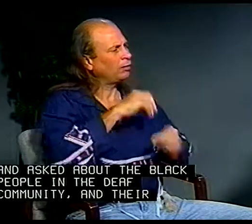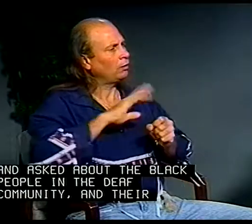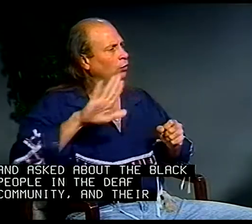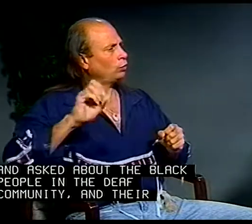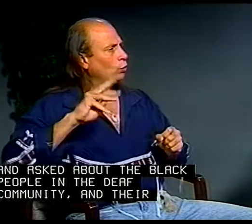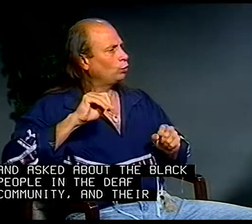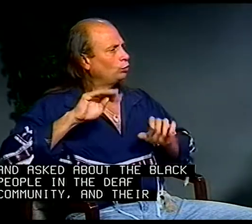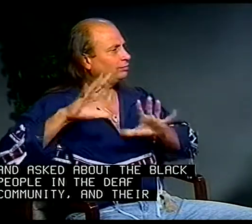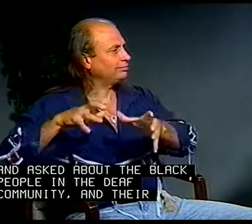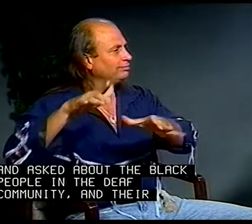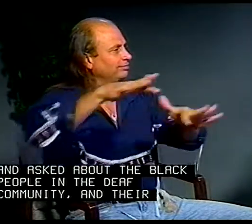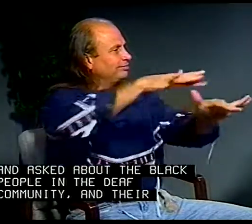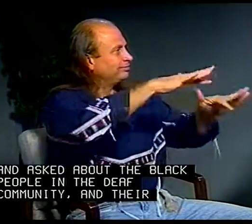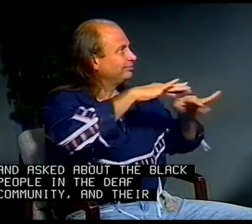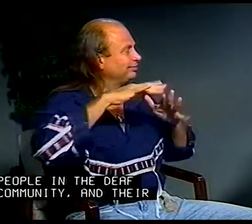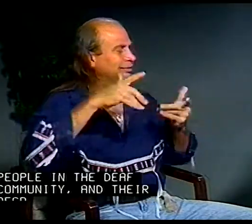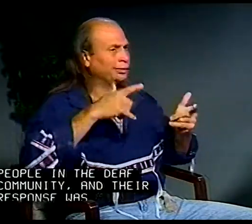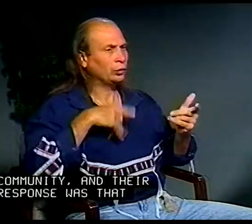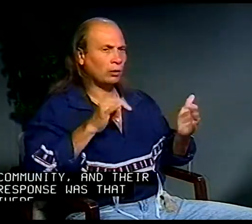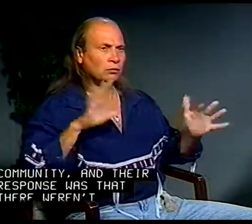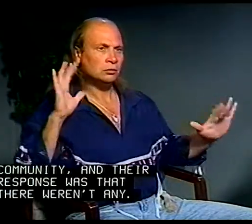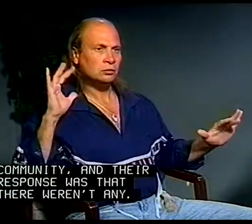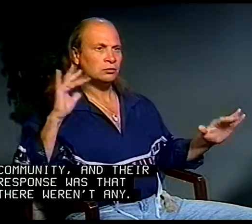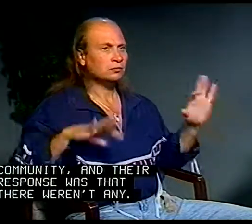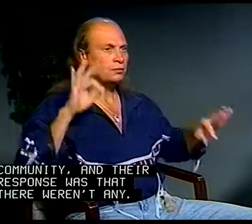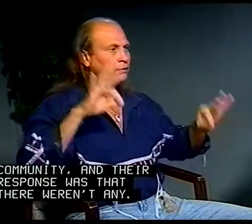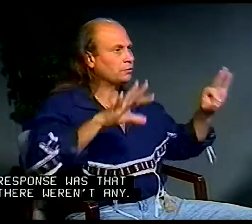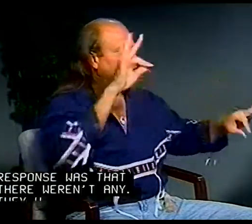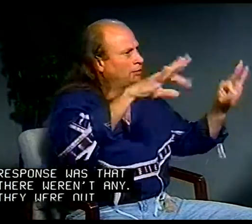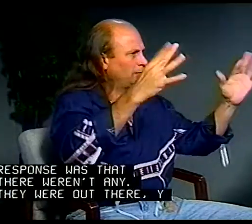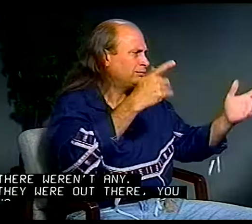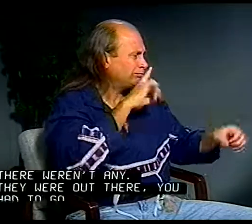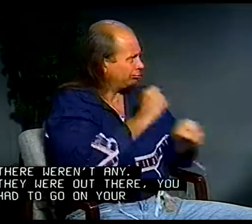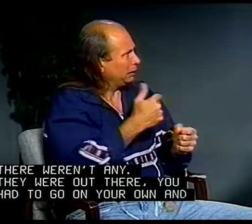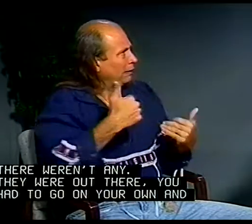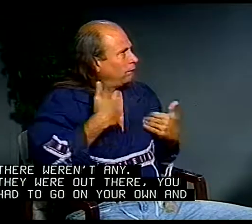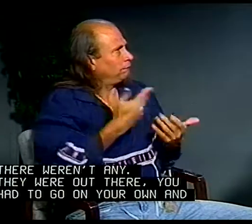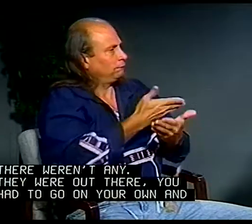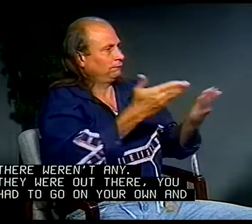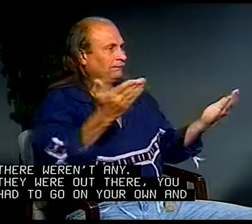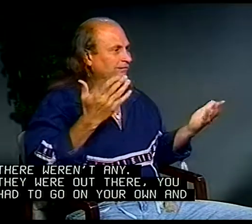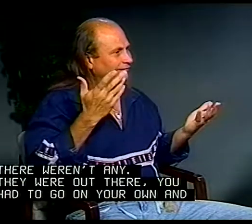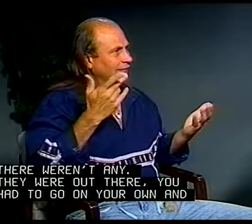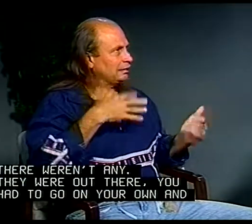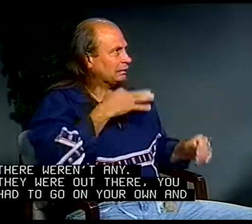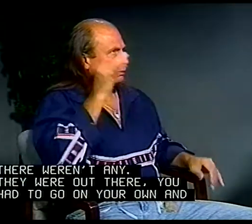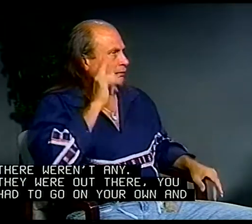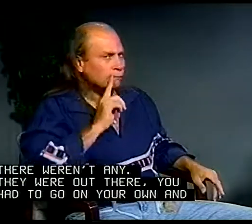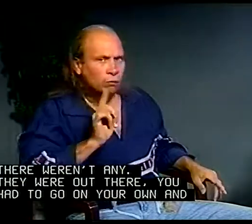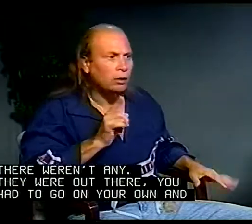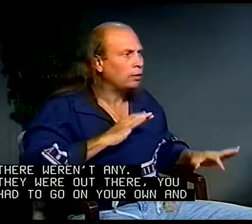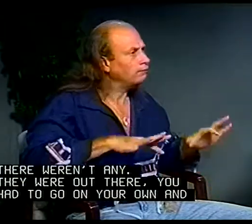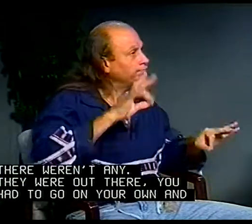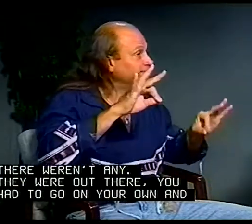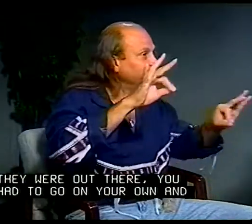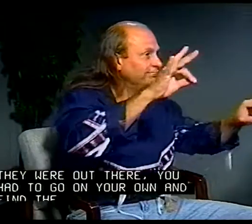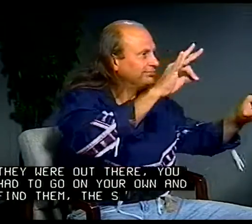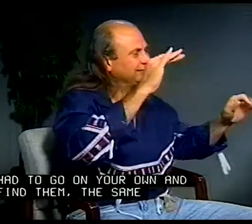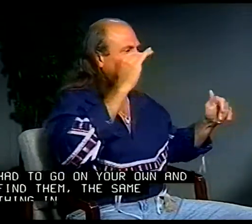the Black people in the deaf community, and the response was that there weren't any. They were out there. You had to go on your own and find